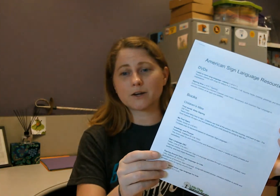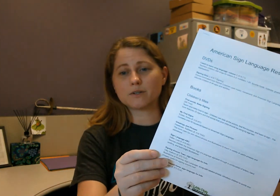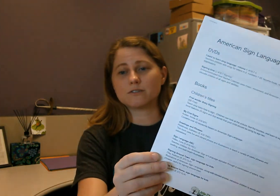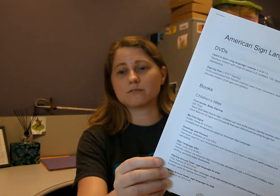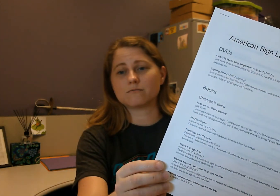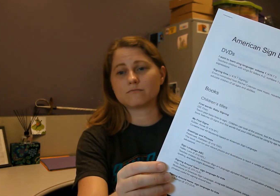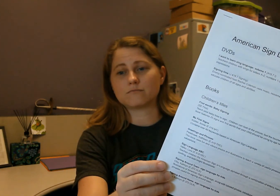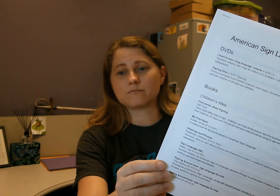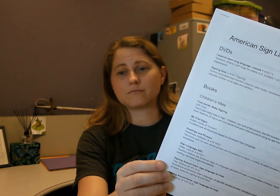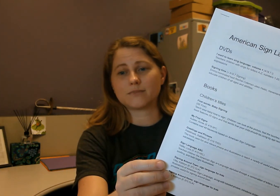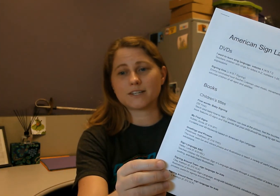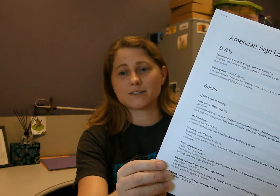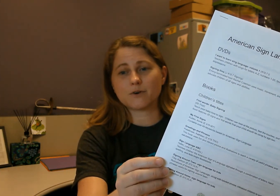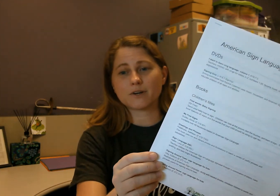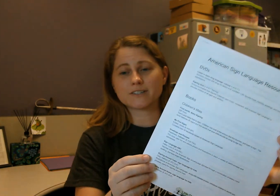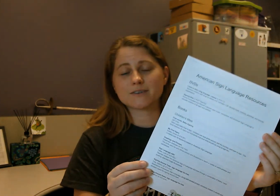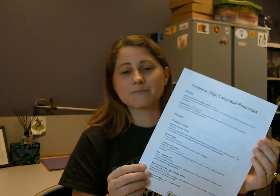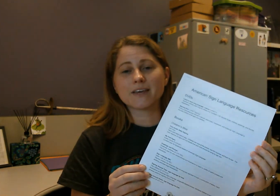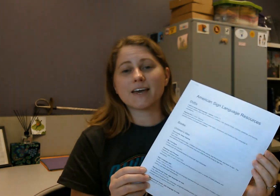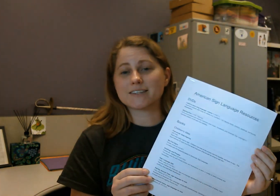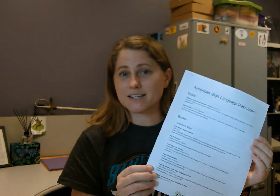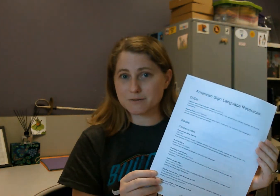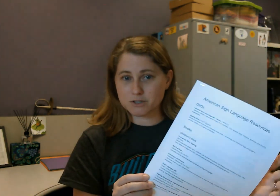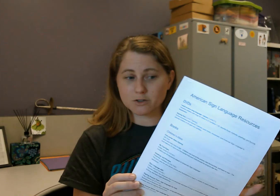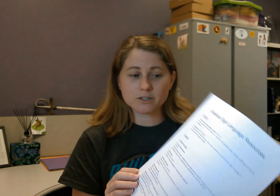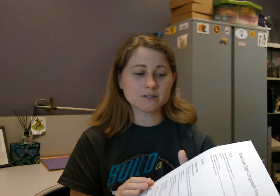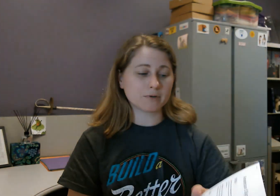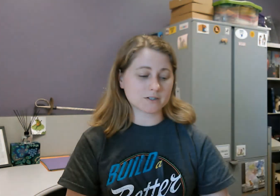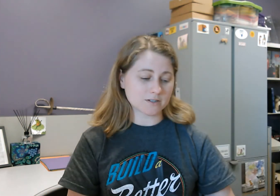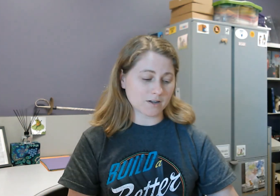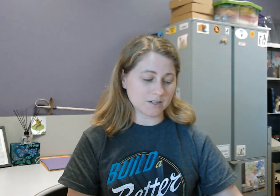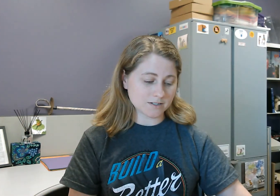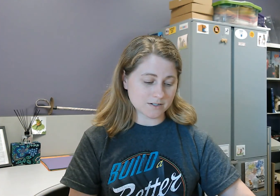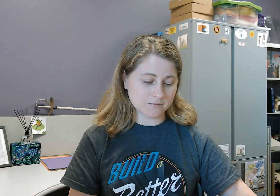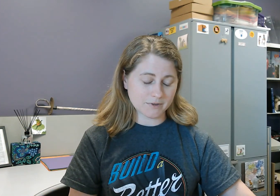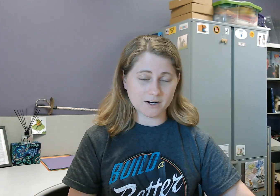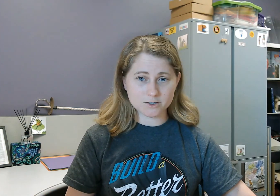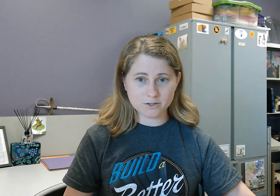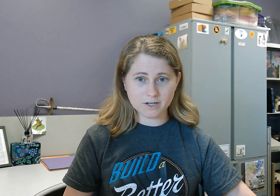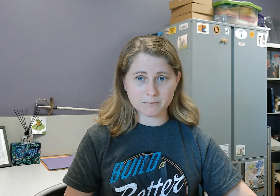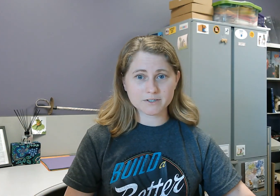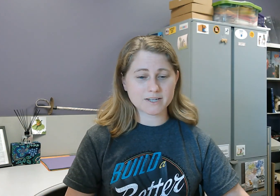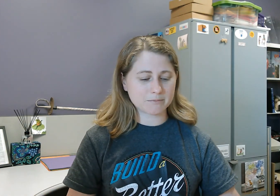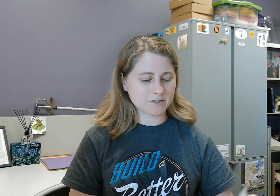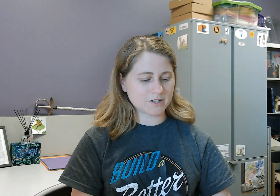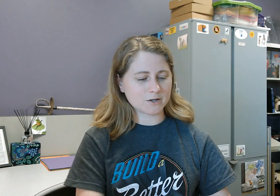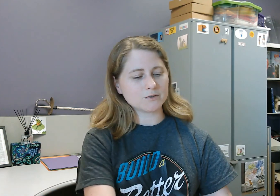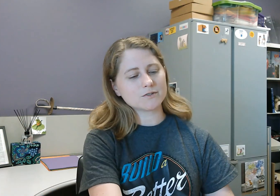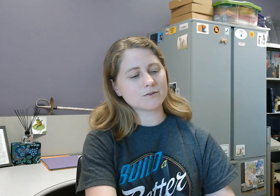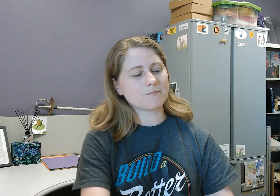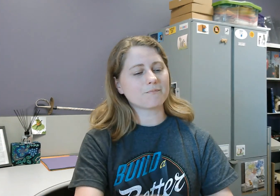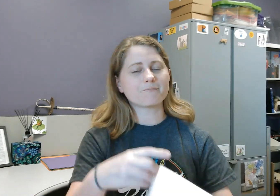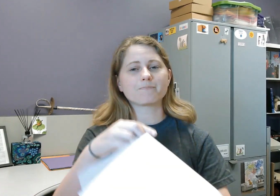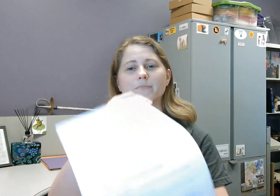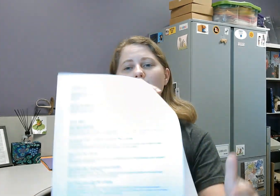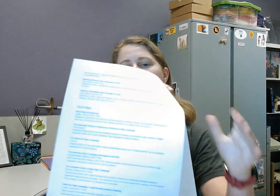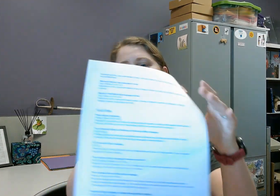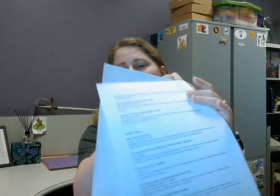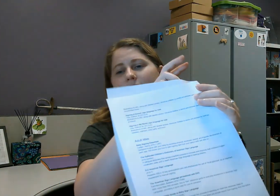language. Focus. It's got some children's books on it, and I'll show you a couple examples of those. There are